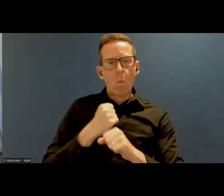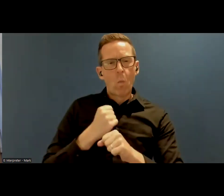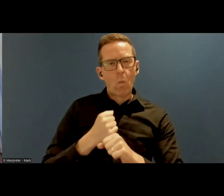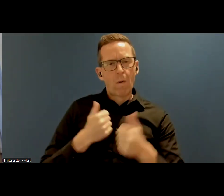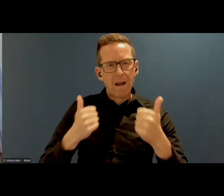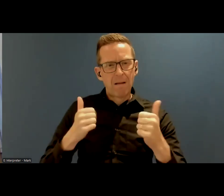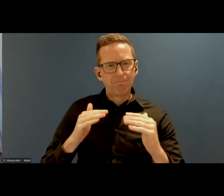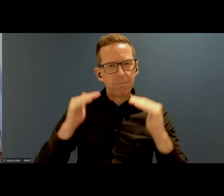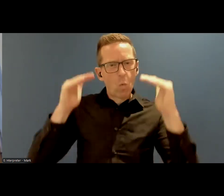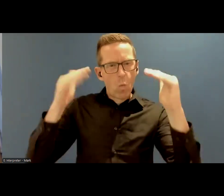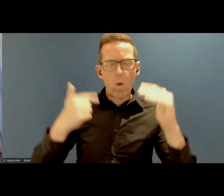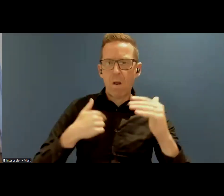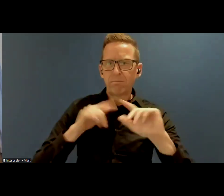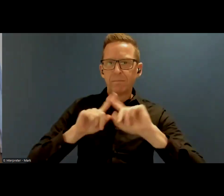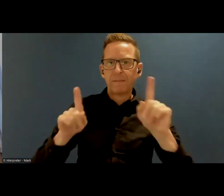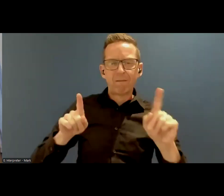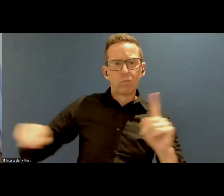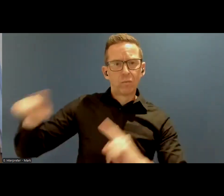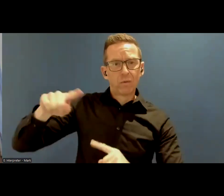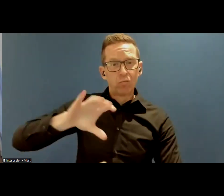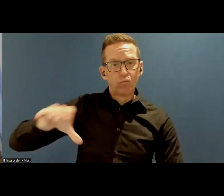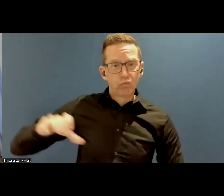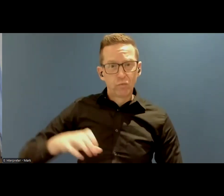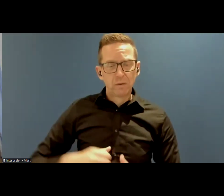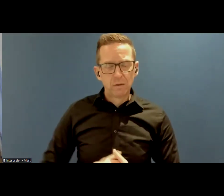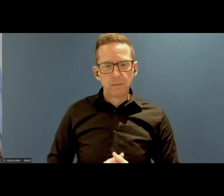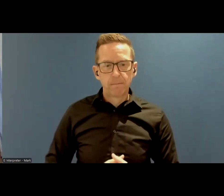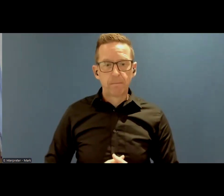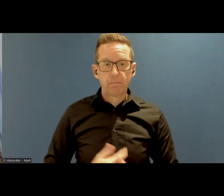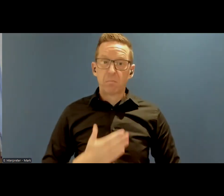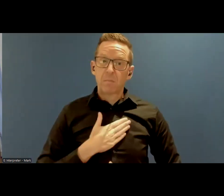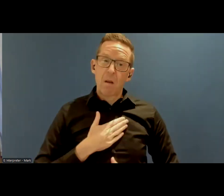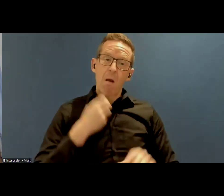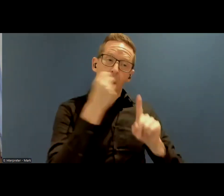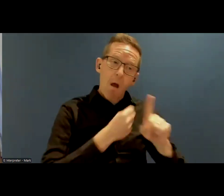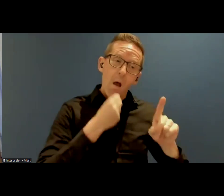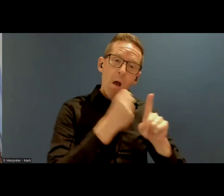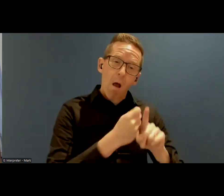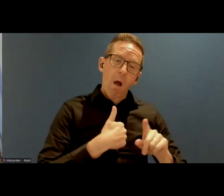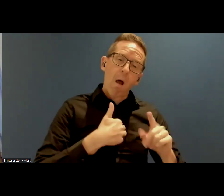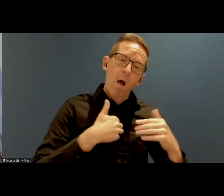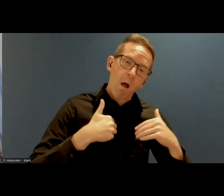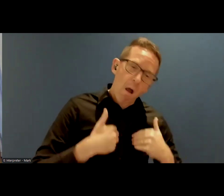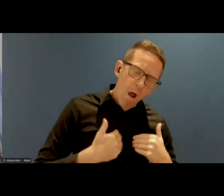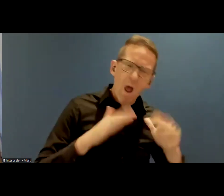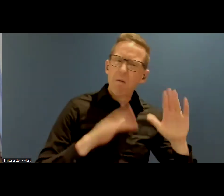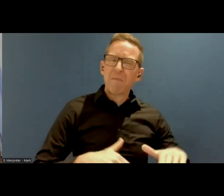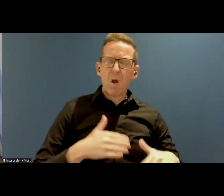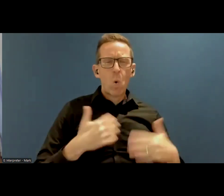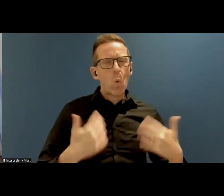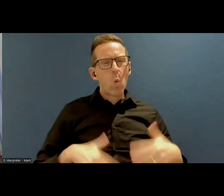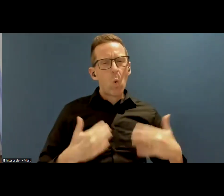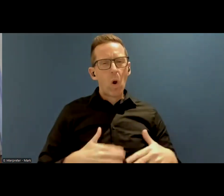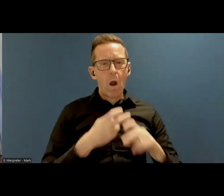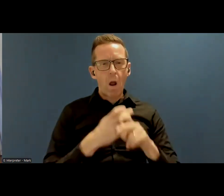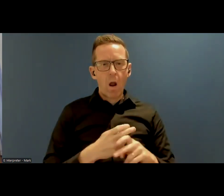I'm not someone who ever gives up fighting for full human rights. However, it's really tough to do that from one